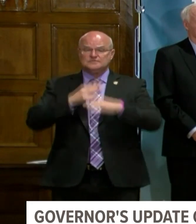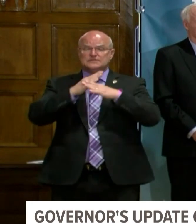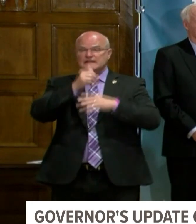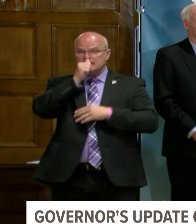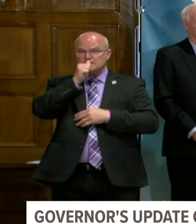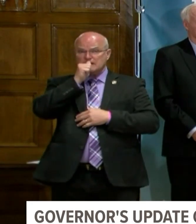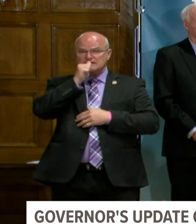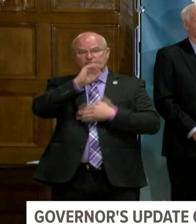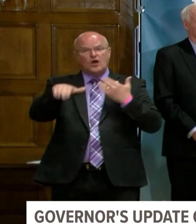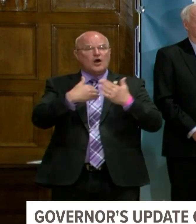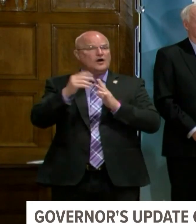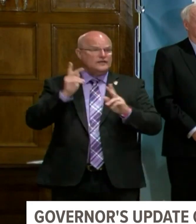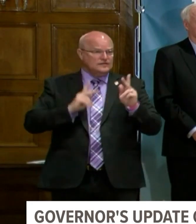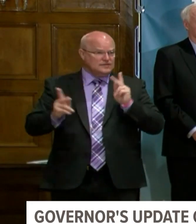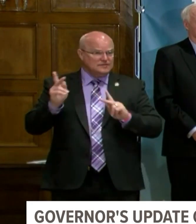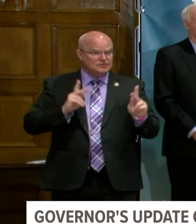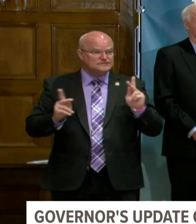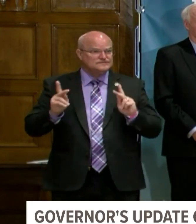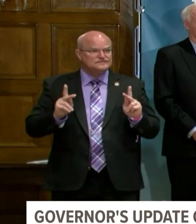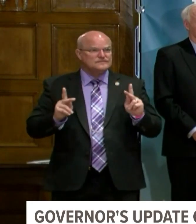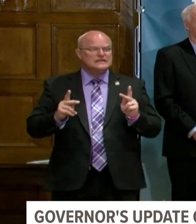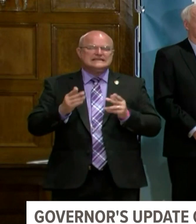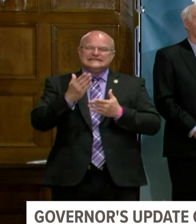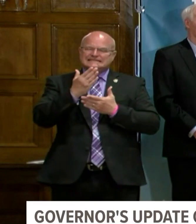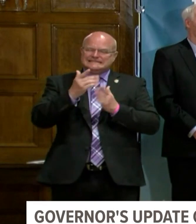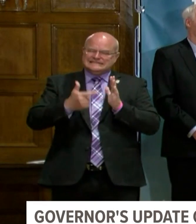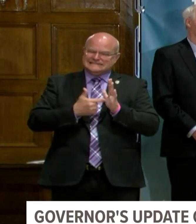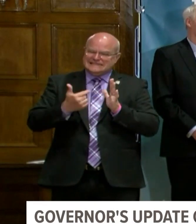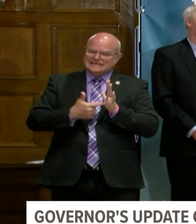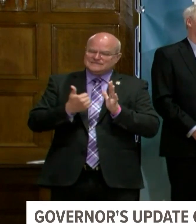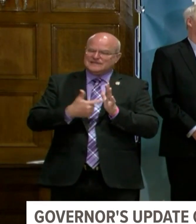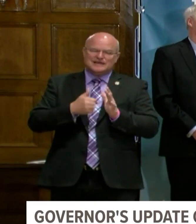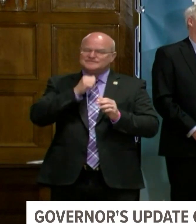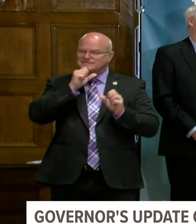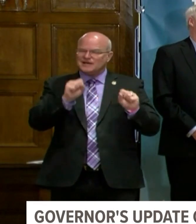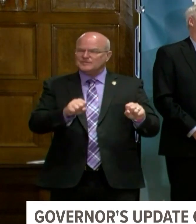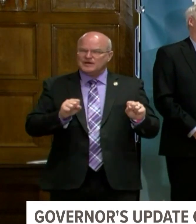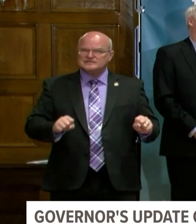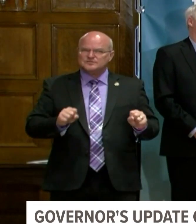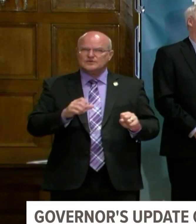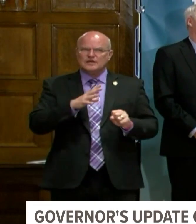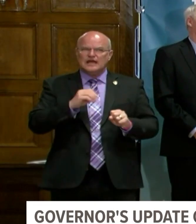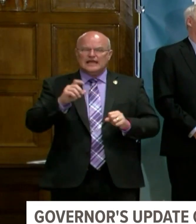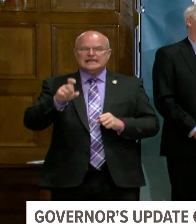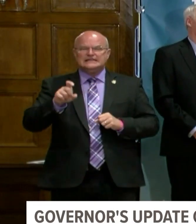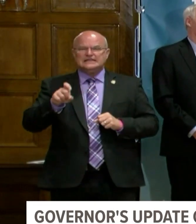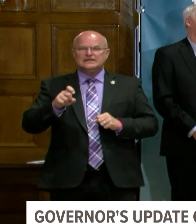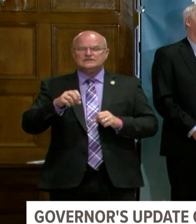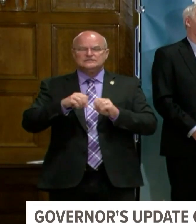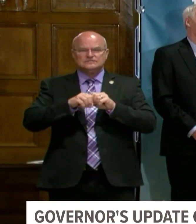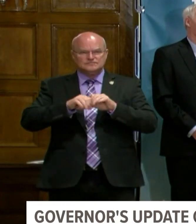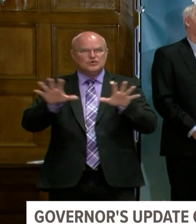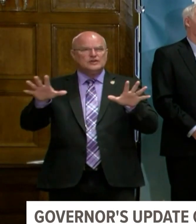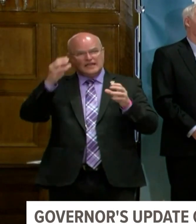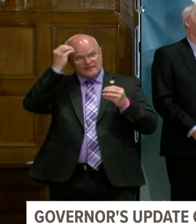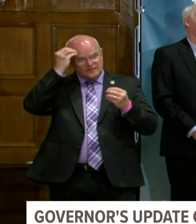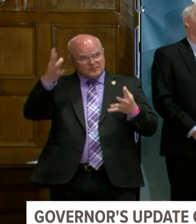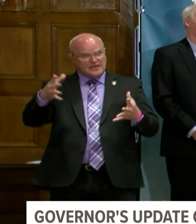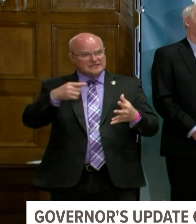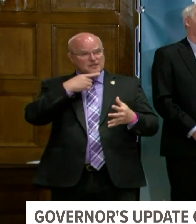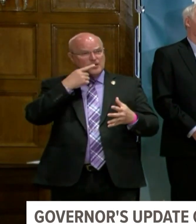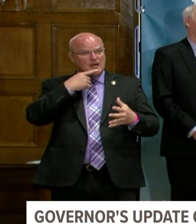protect the privacy of all individuals. There are some cases where that's not possible and it's necessary to put out